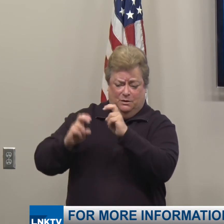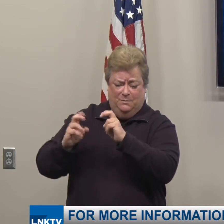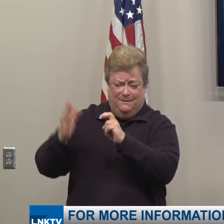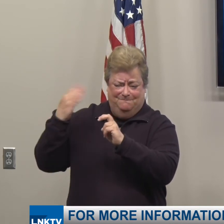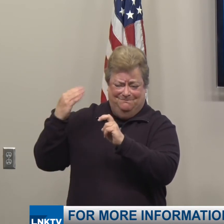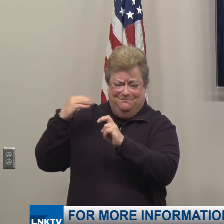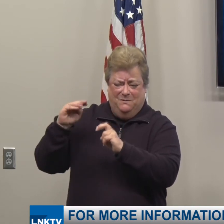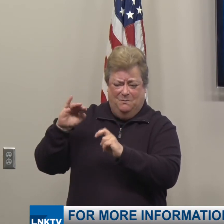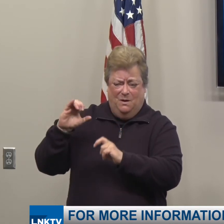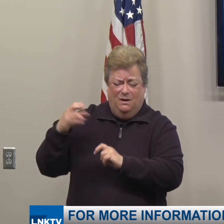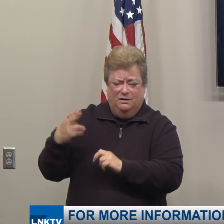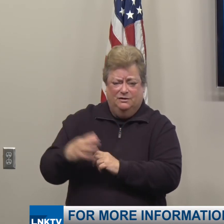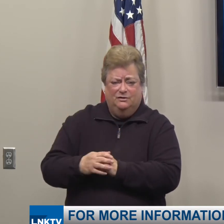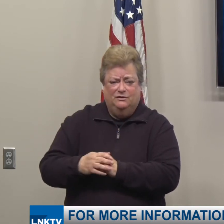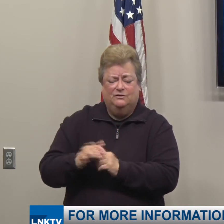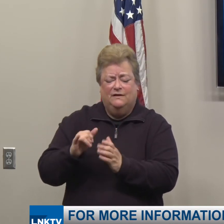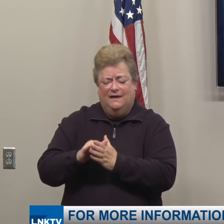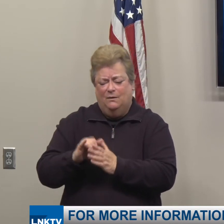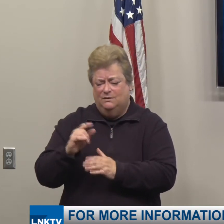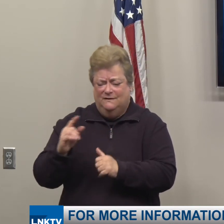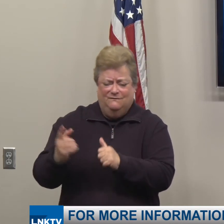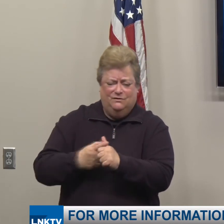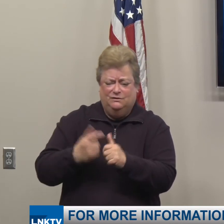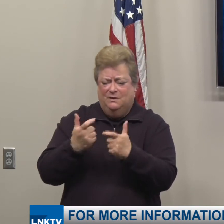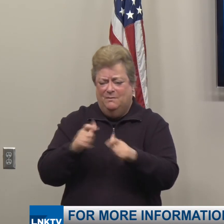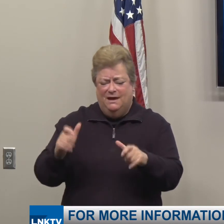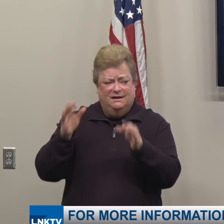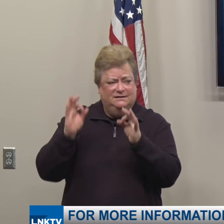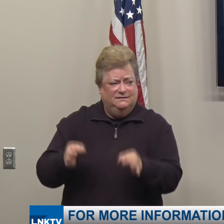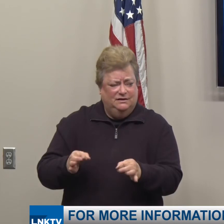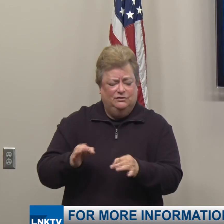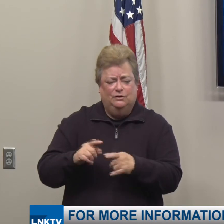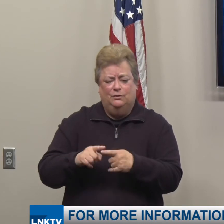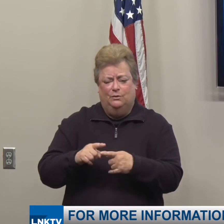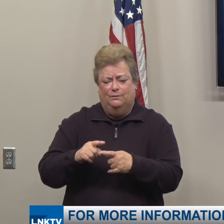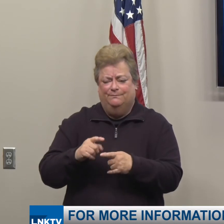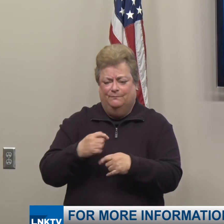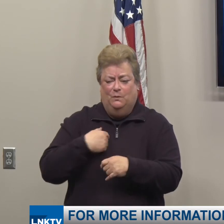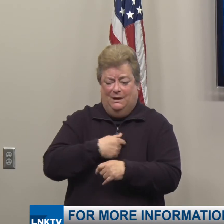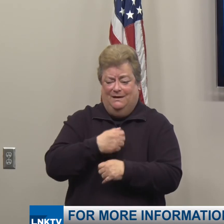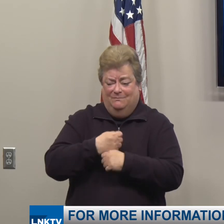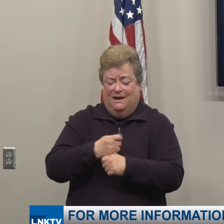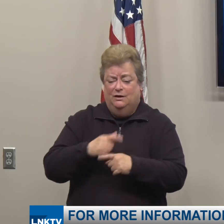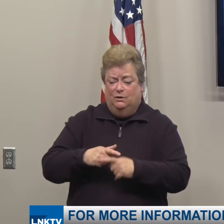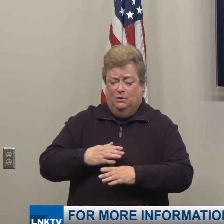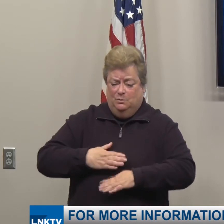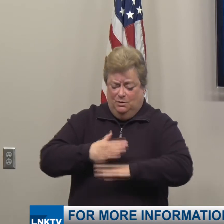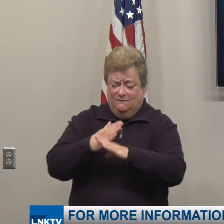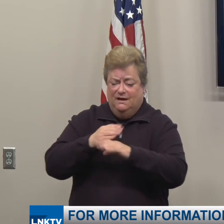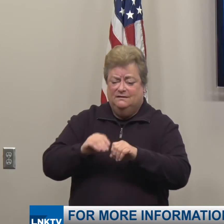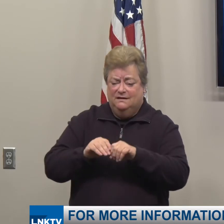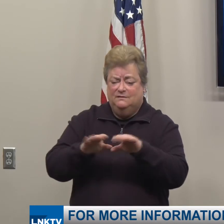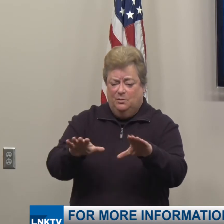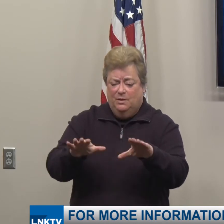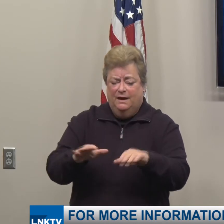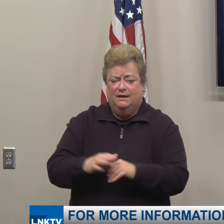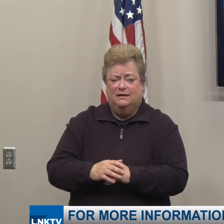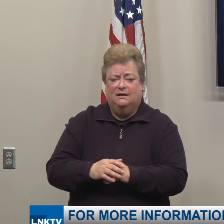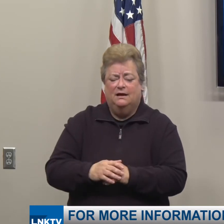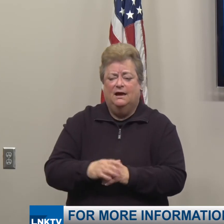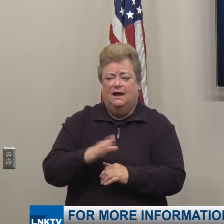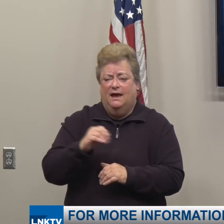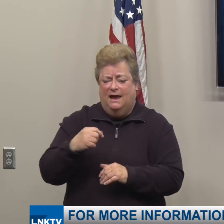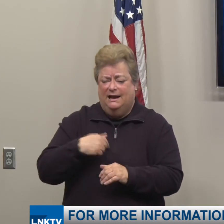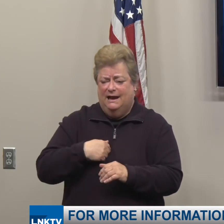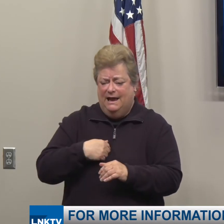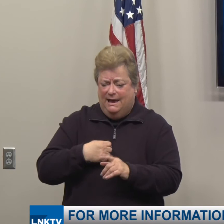was among the very first big decisions that we made to help prevent spread of COVID-19 and that had a